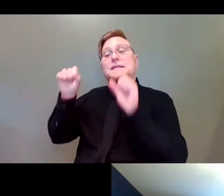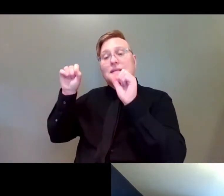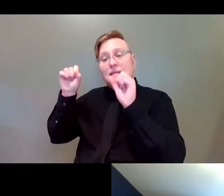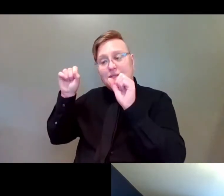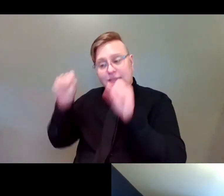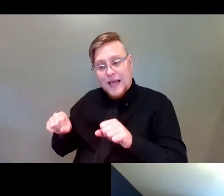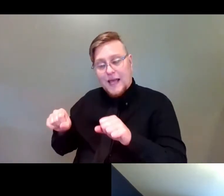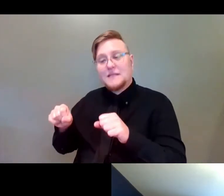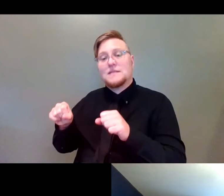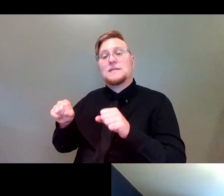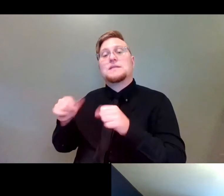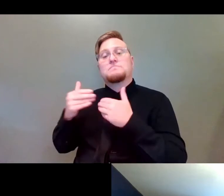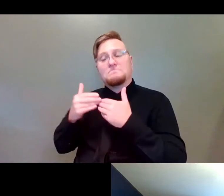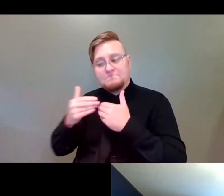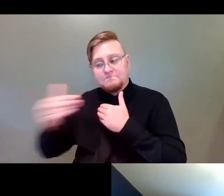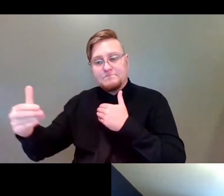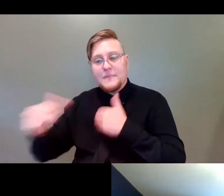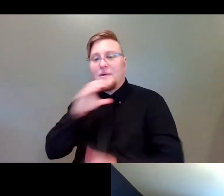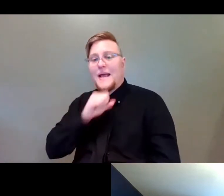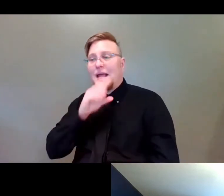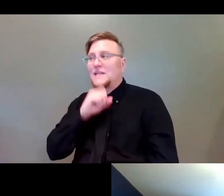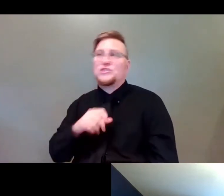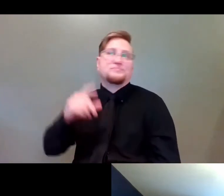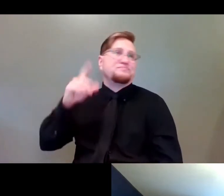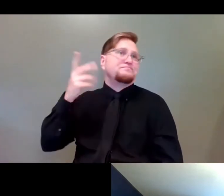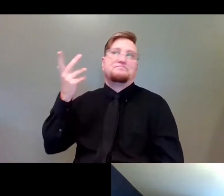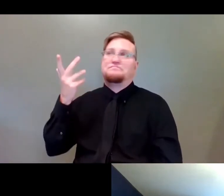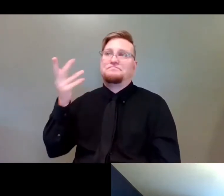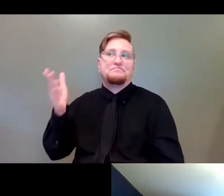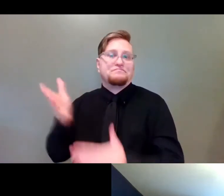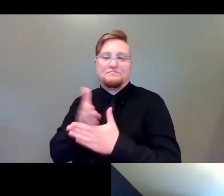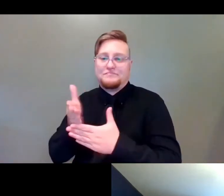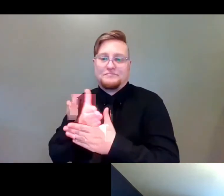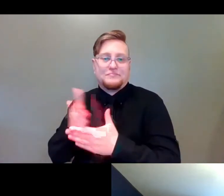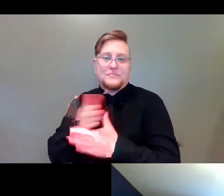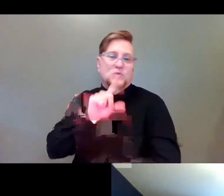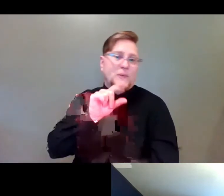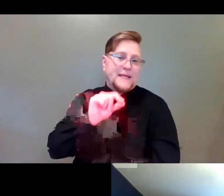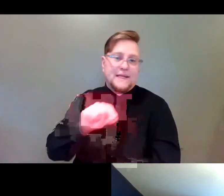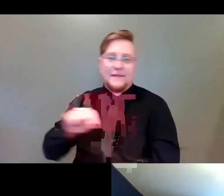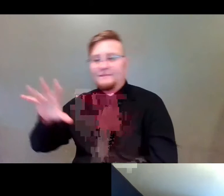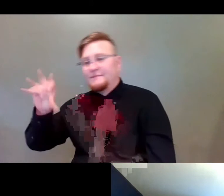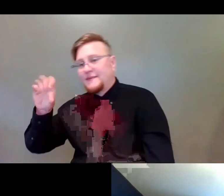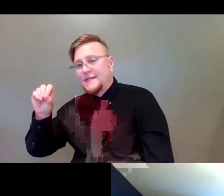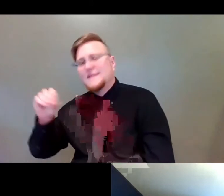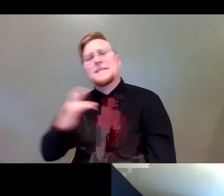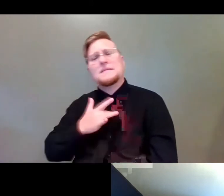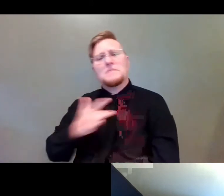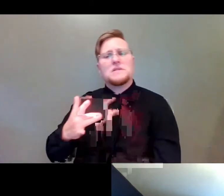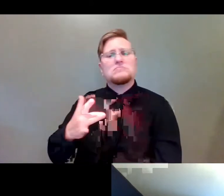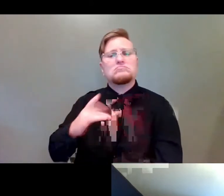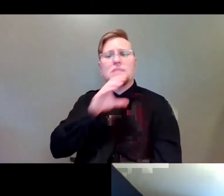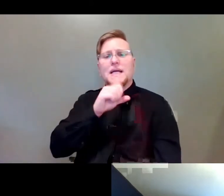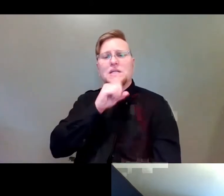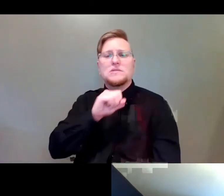age range goes from the 20s, I don't know, I think we've had people up to 40s, 50s, but usually 20, they're